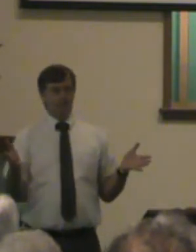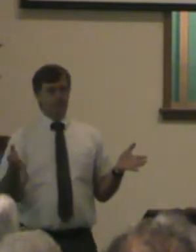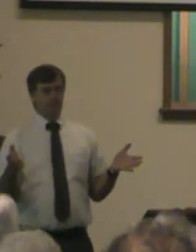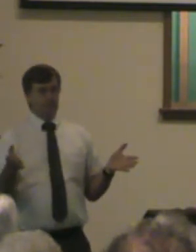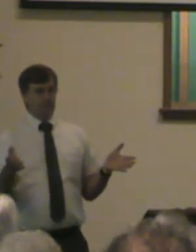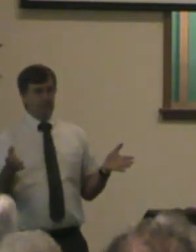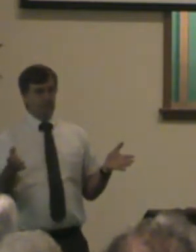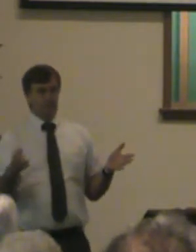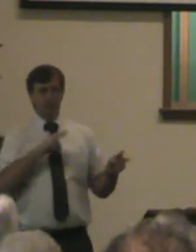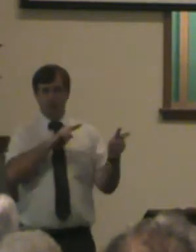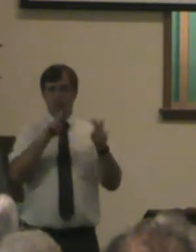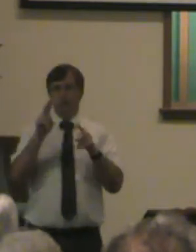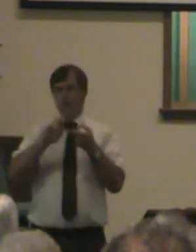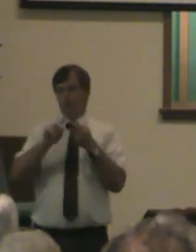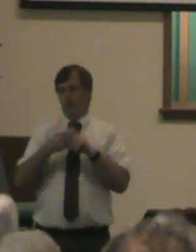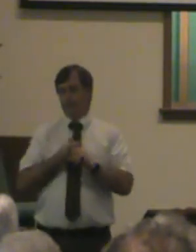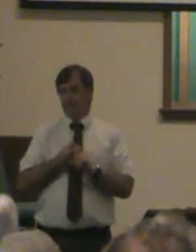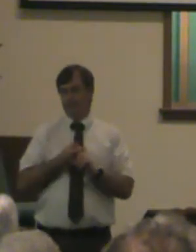Look at your friends.